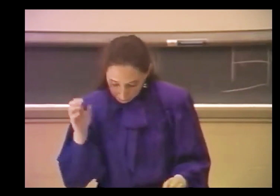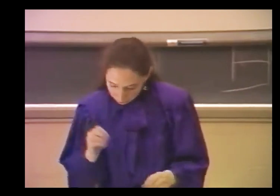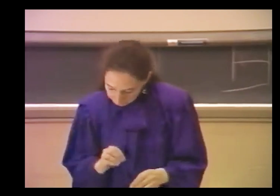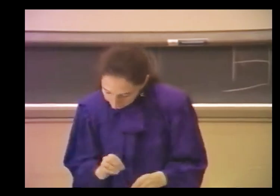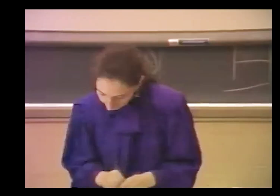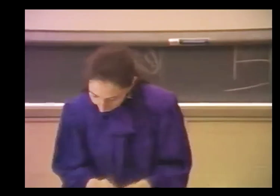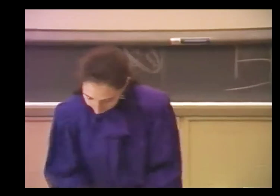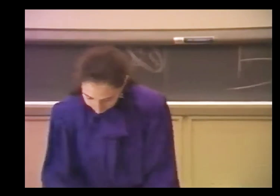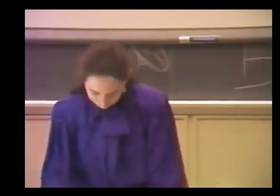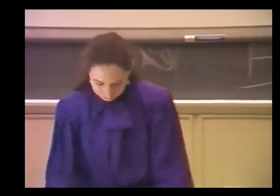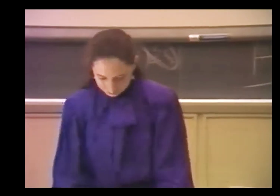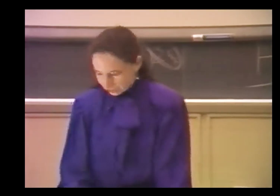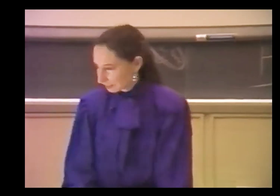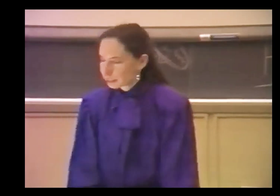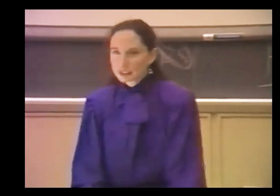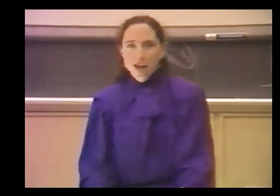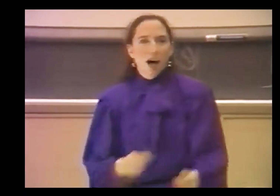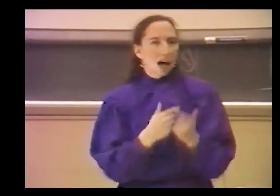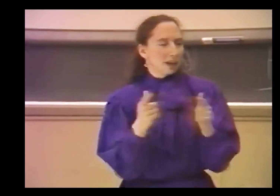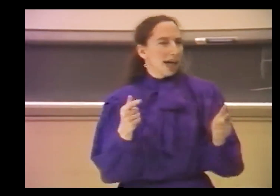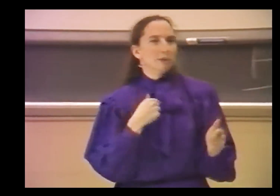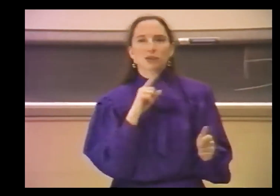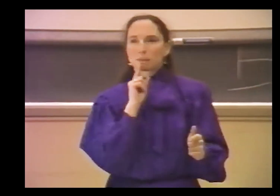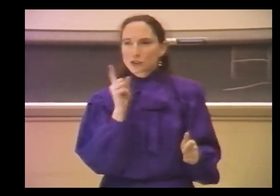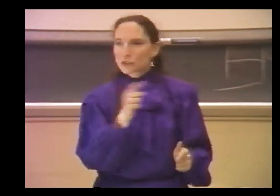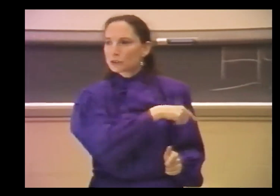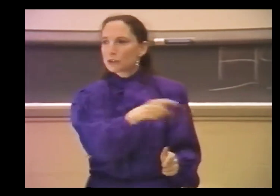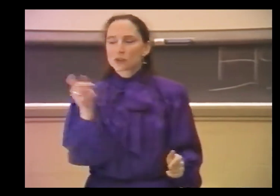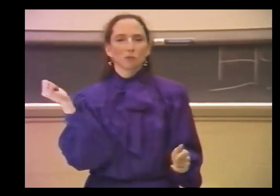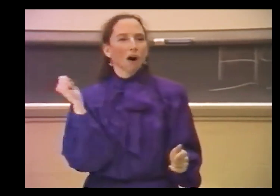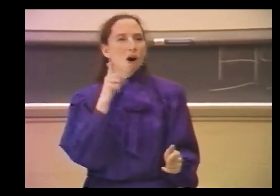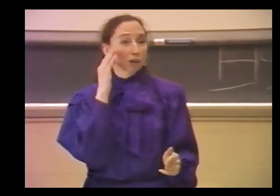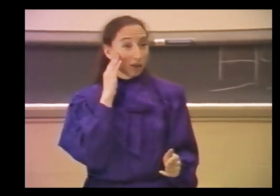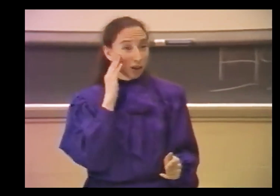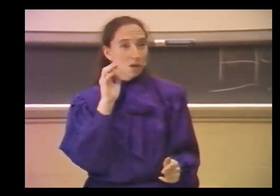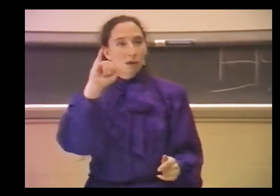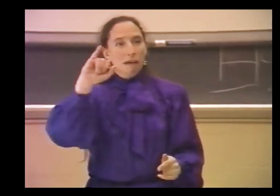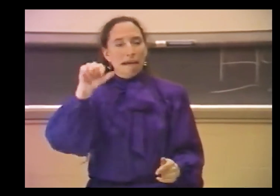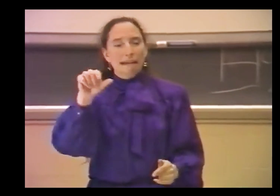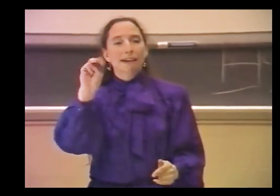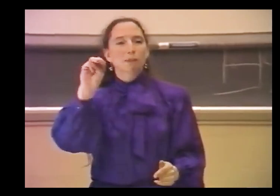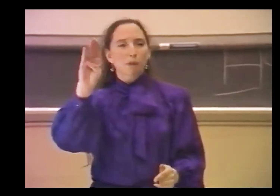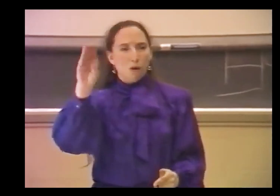example, in a language I'm sure you all know, Igbo,